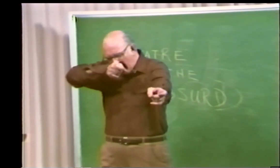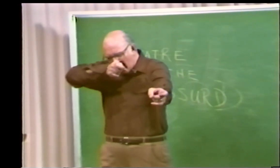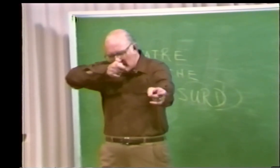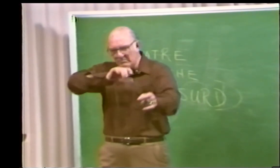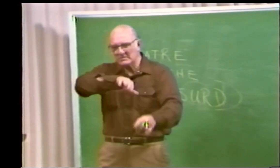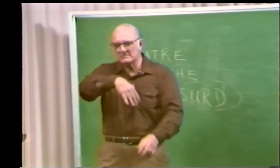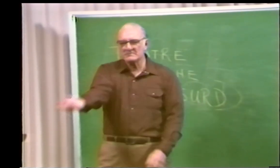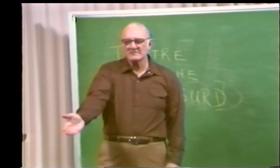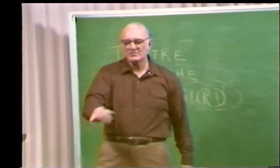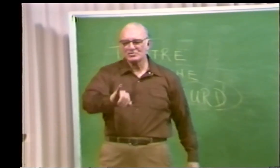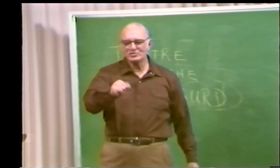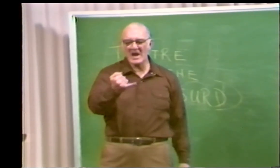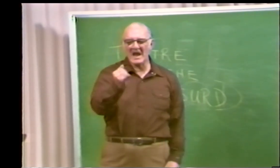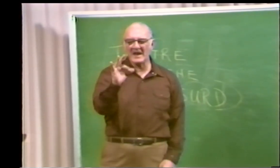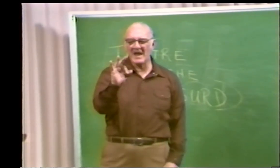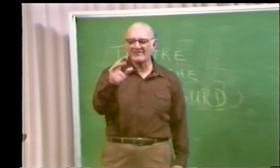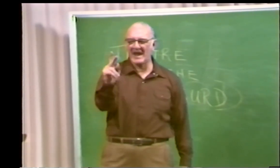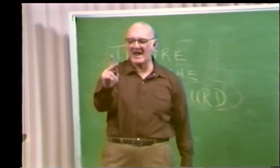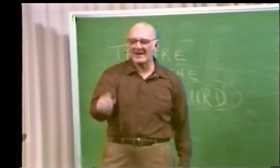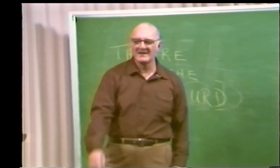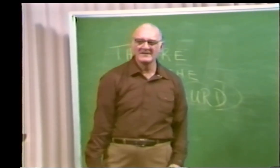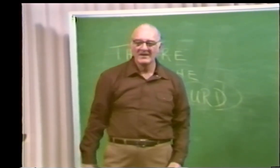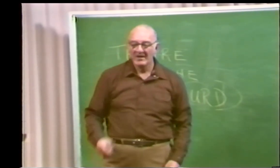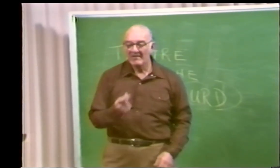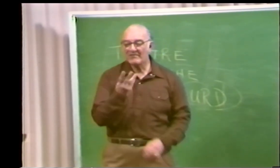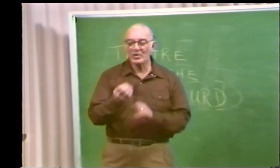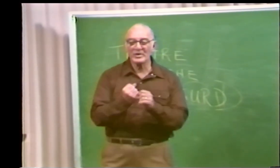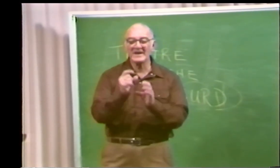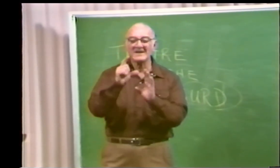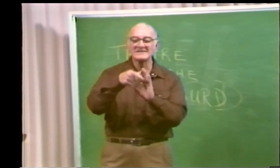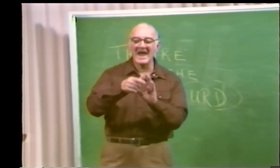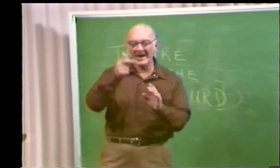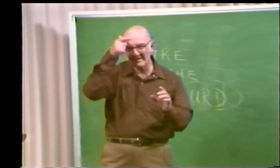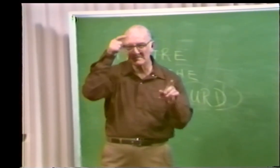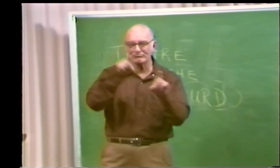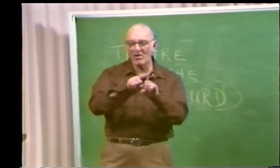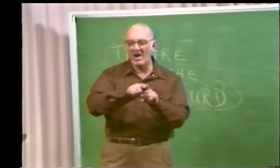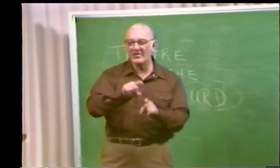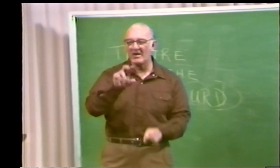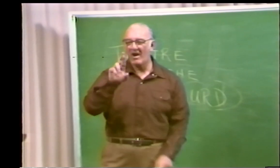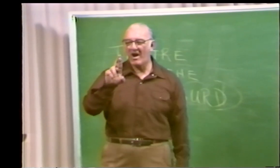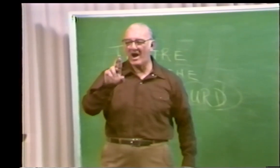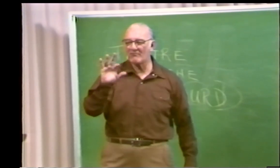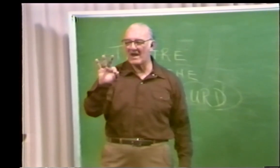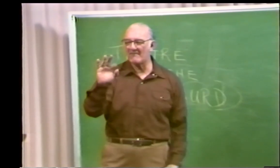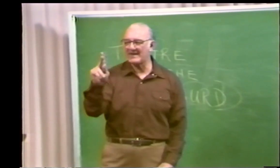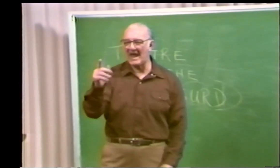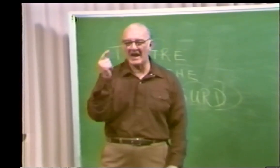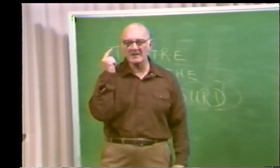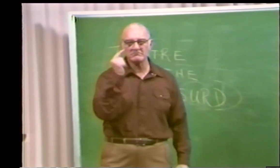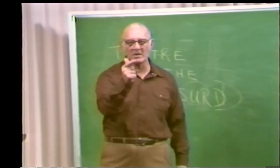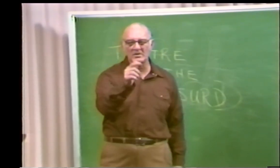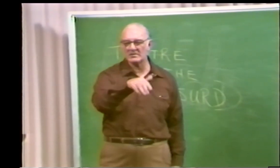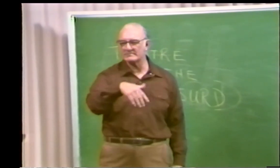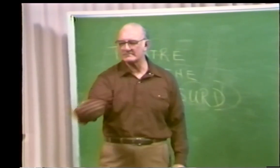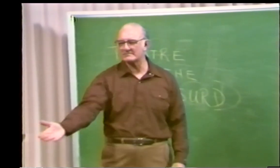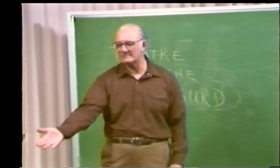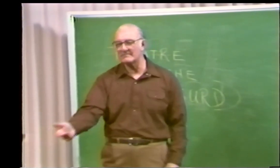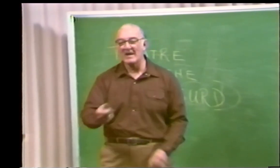Boom! JFK. A few years later, his brother, RFK, boom!